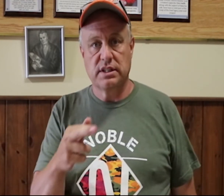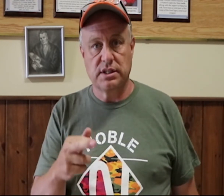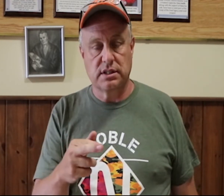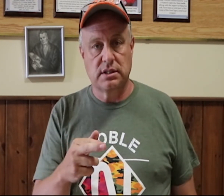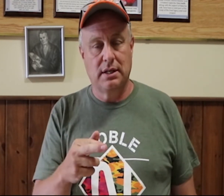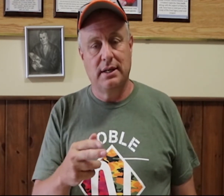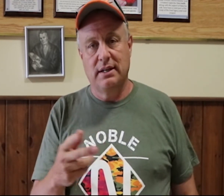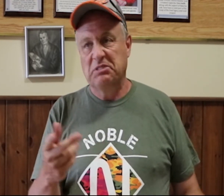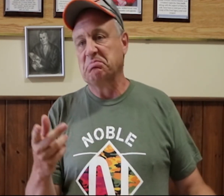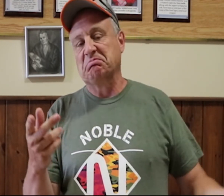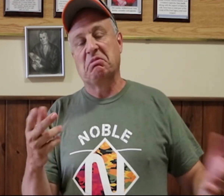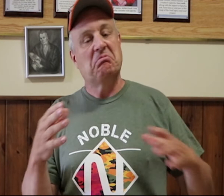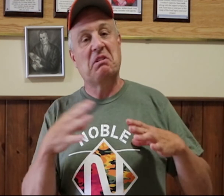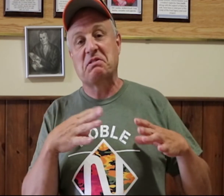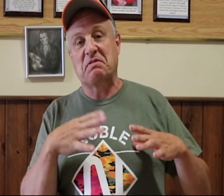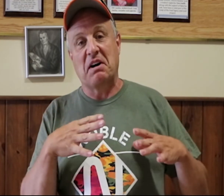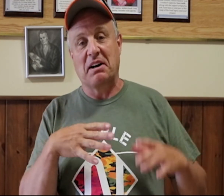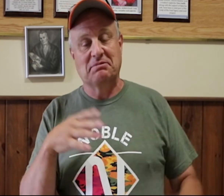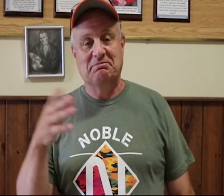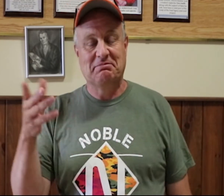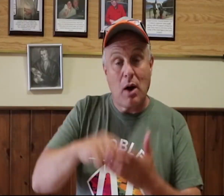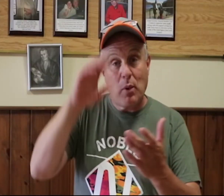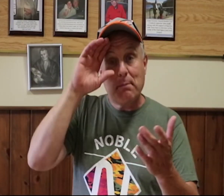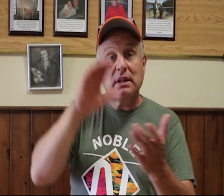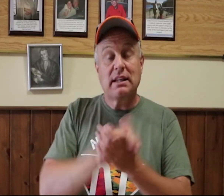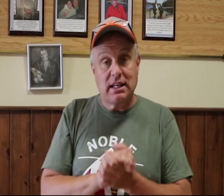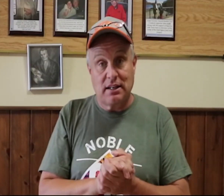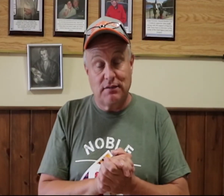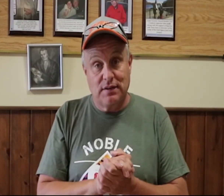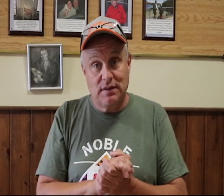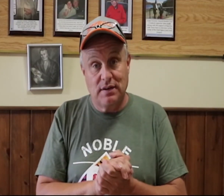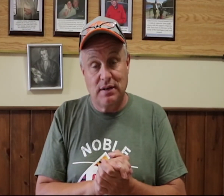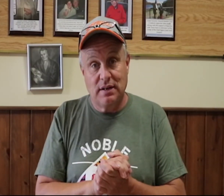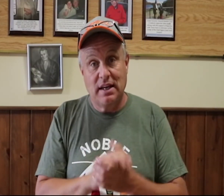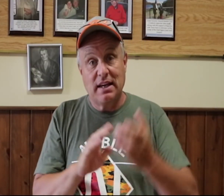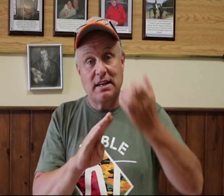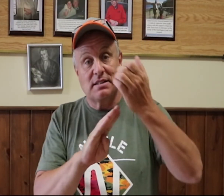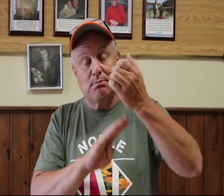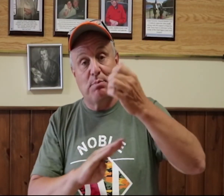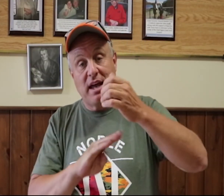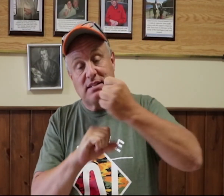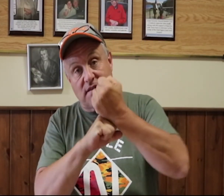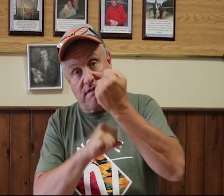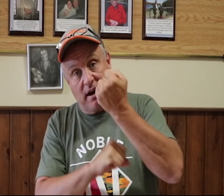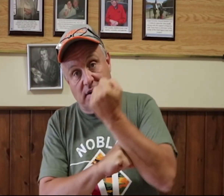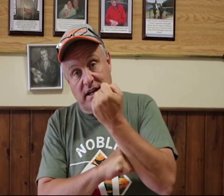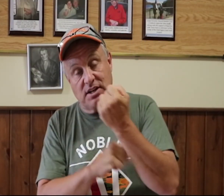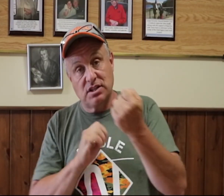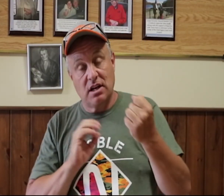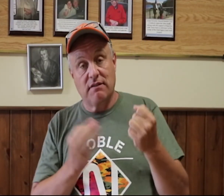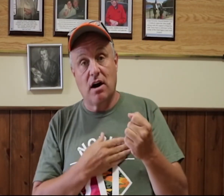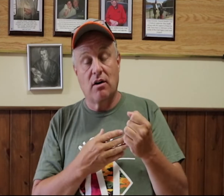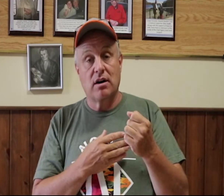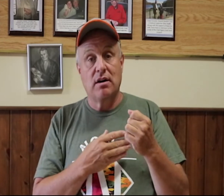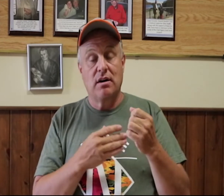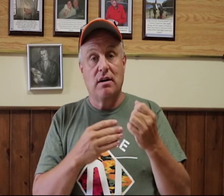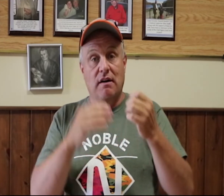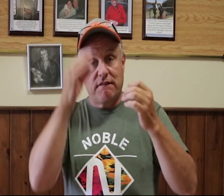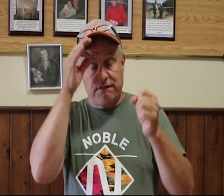religious. That's fine. What we believe is based, the foundation of our